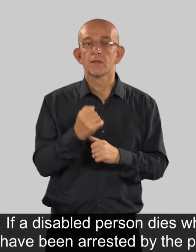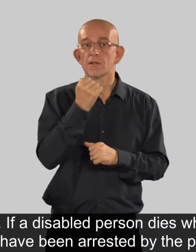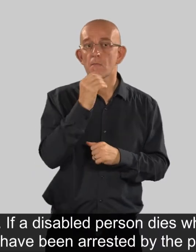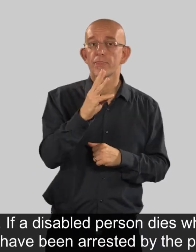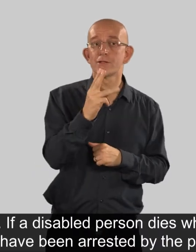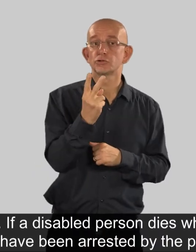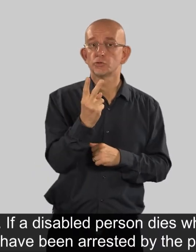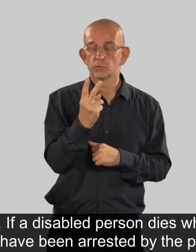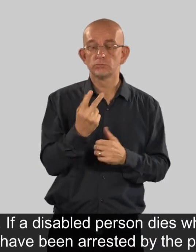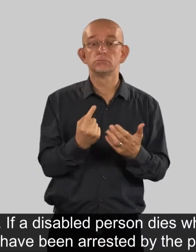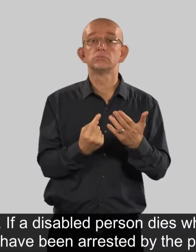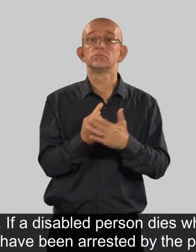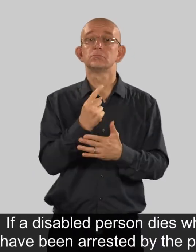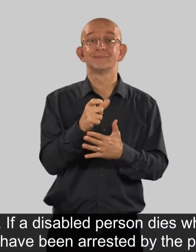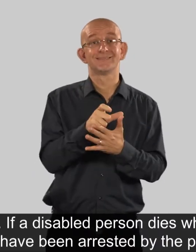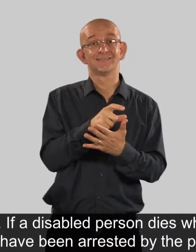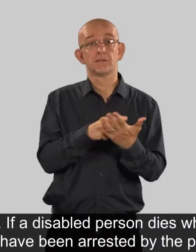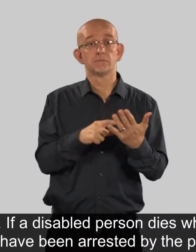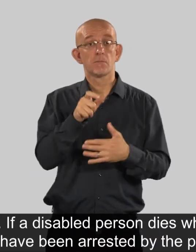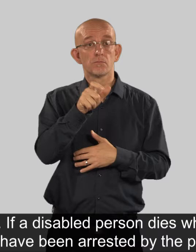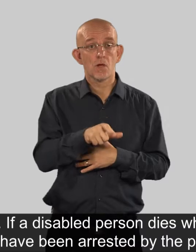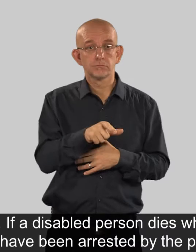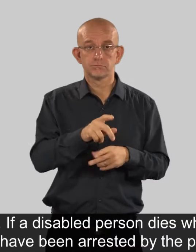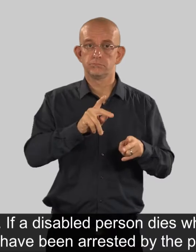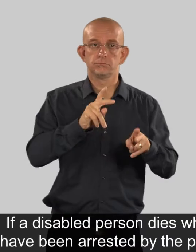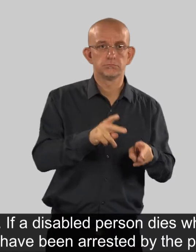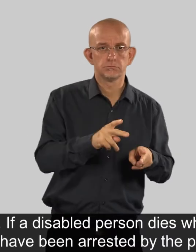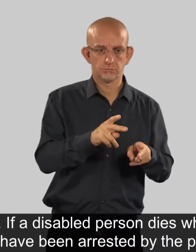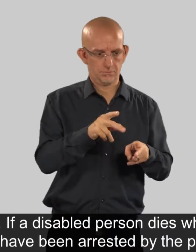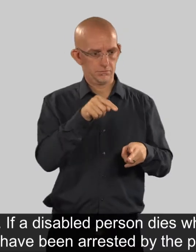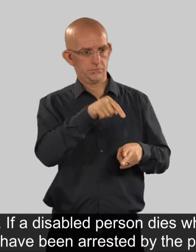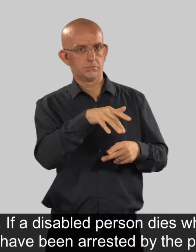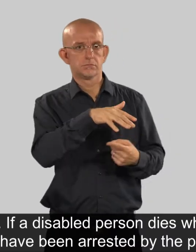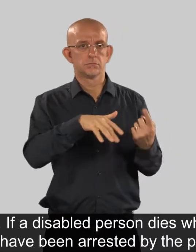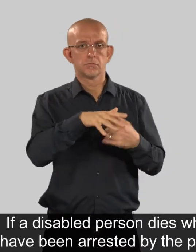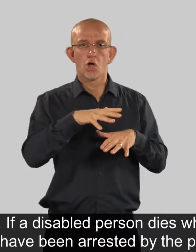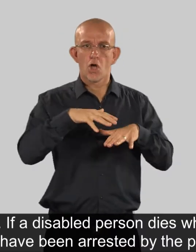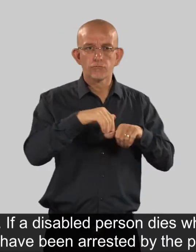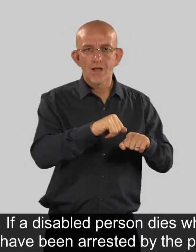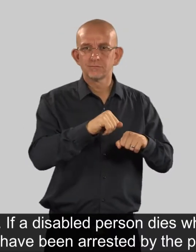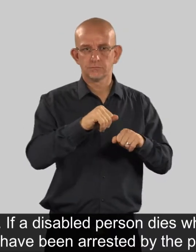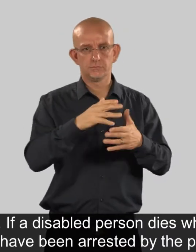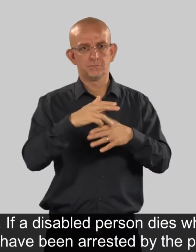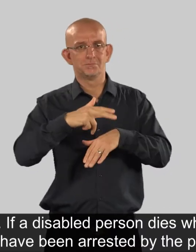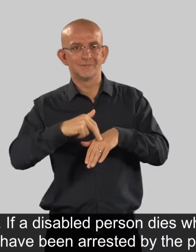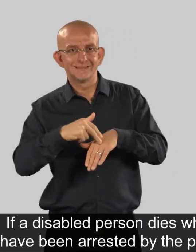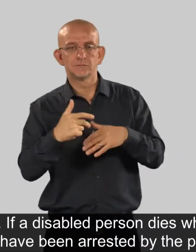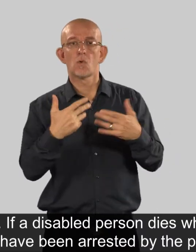32. If a disabled person dies when they have been arrested by the police, or in